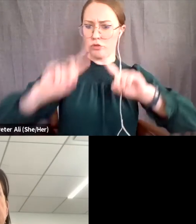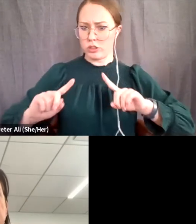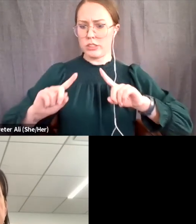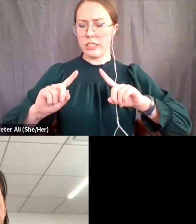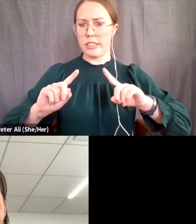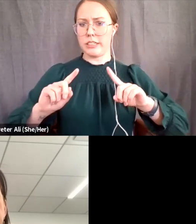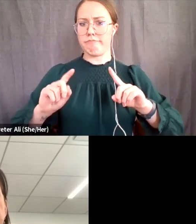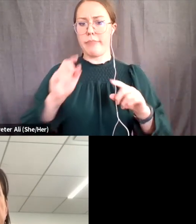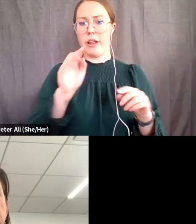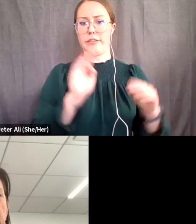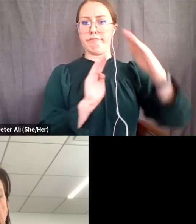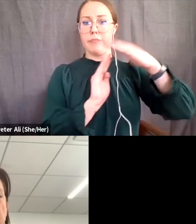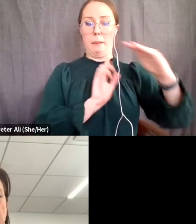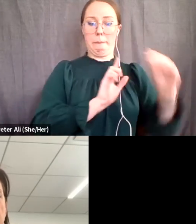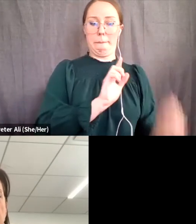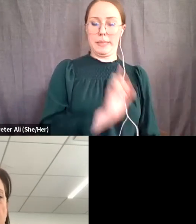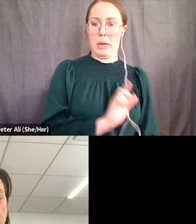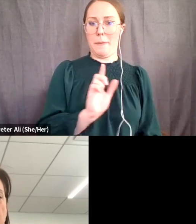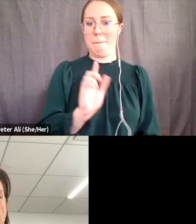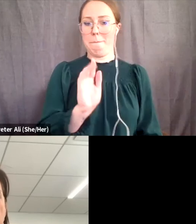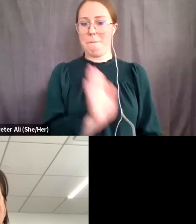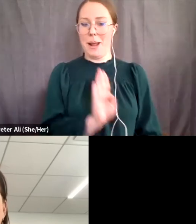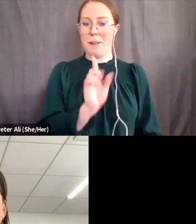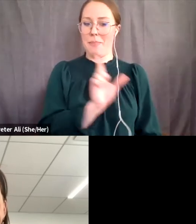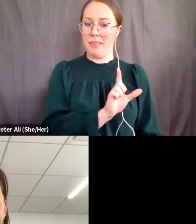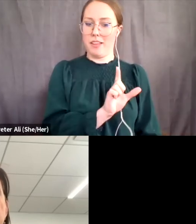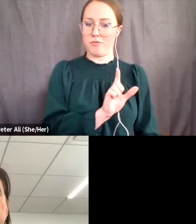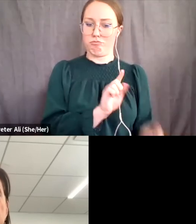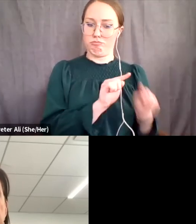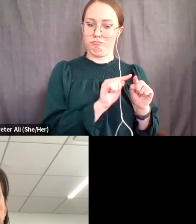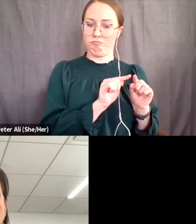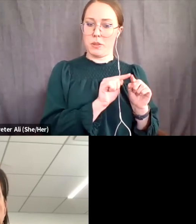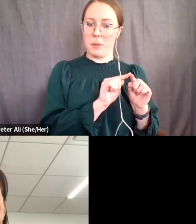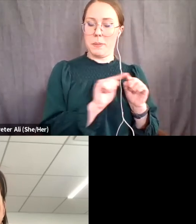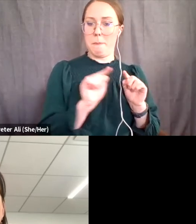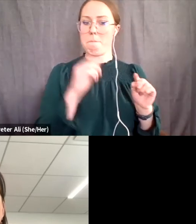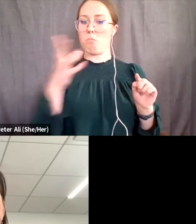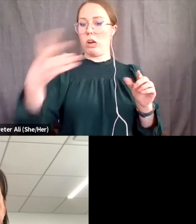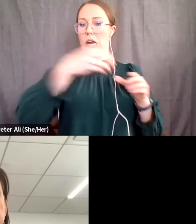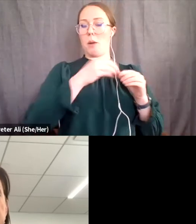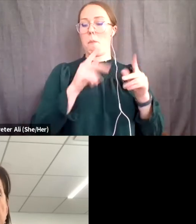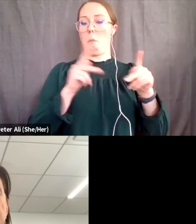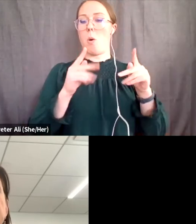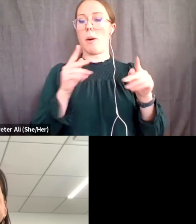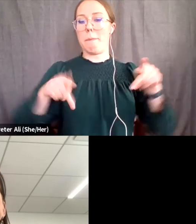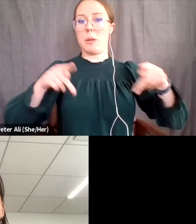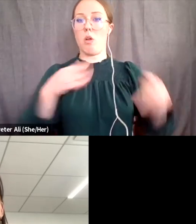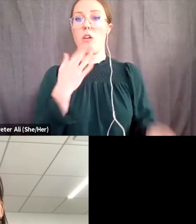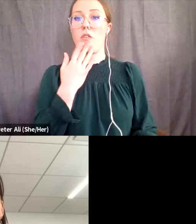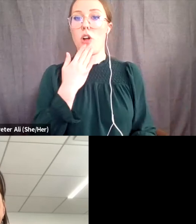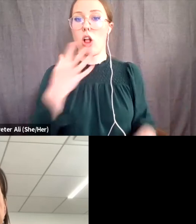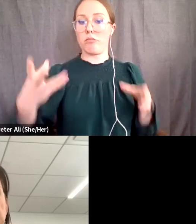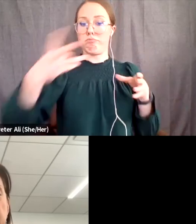And that meant bringing in more people of color onto the board, onto executive